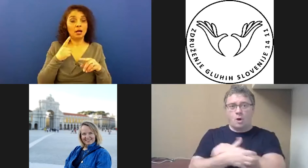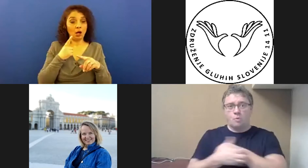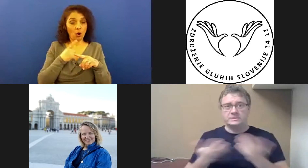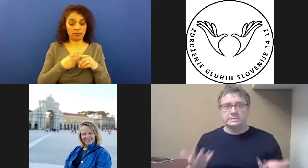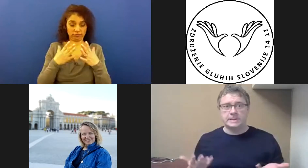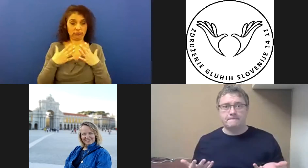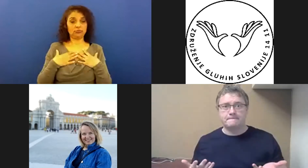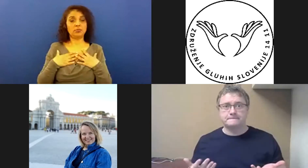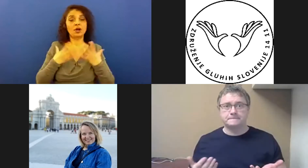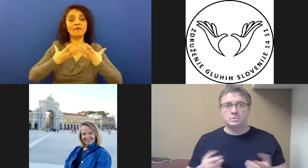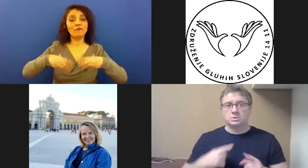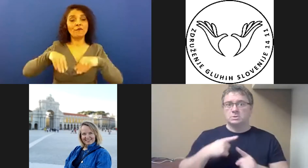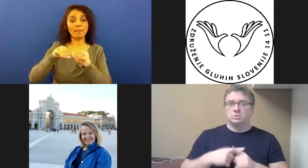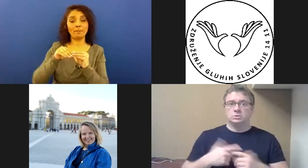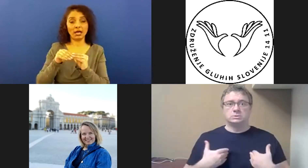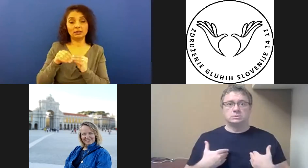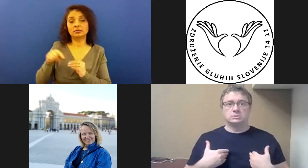So in my culture,